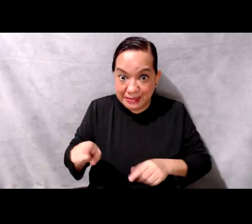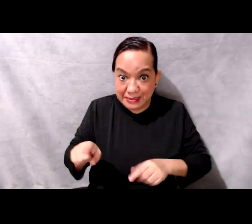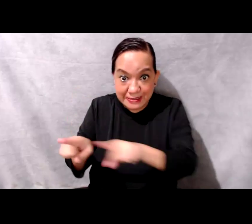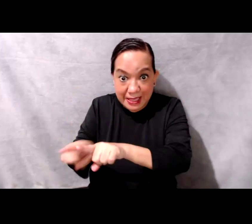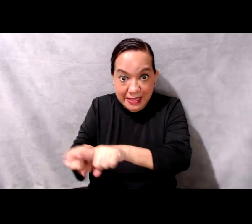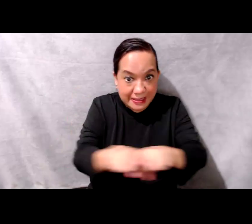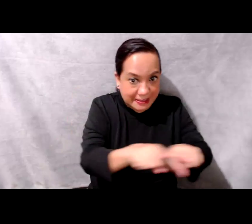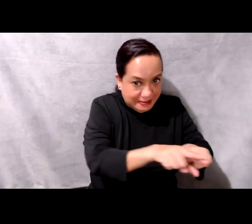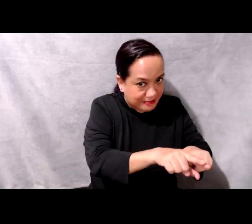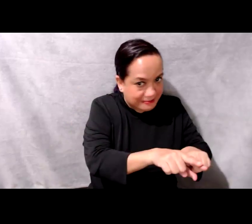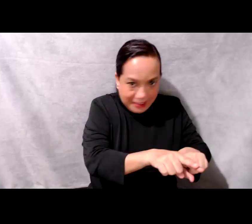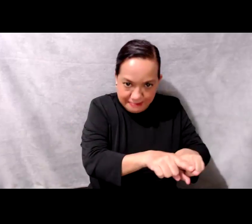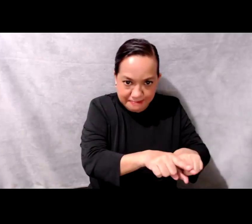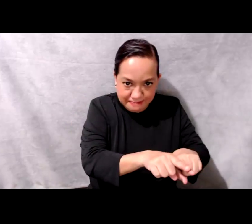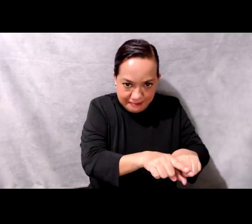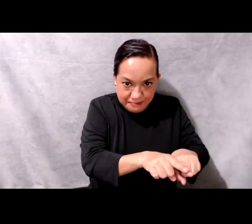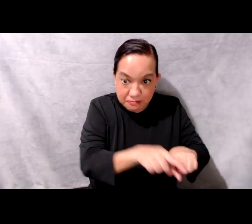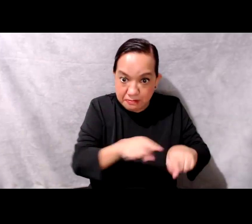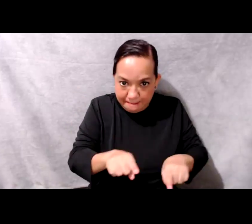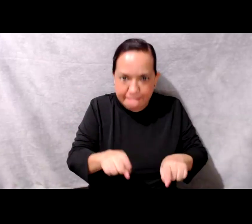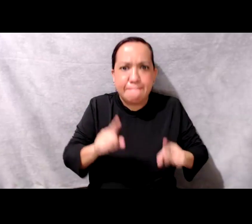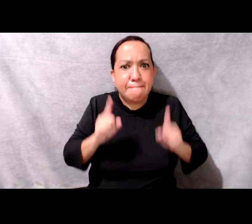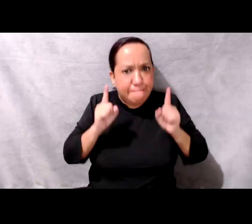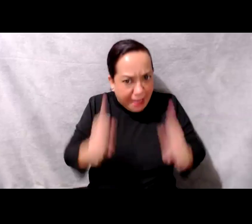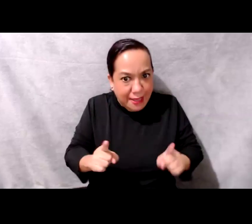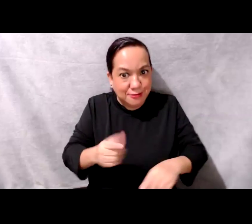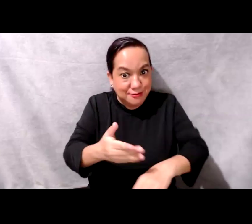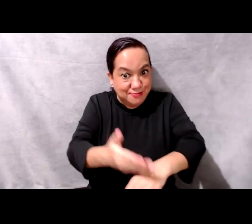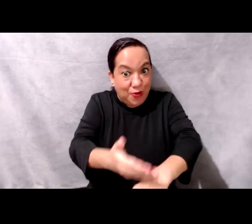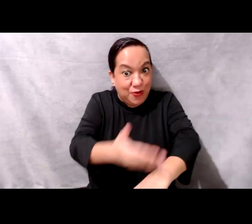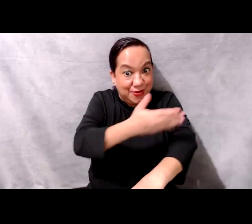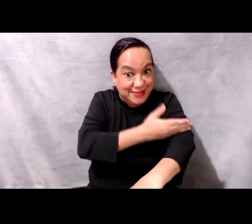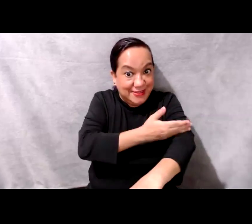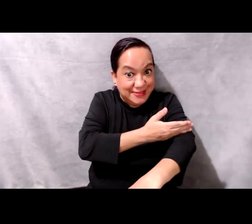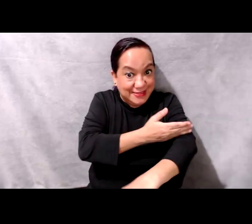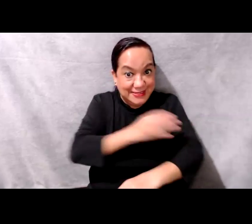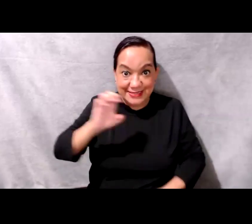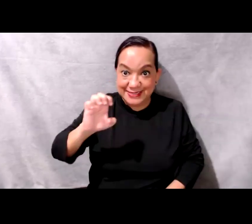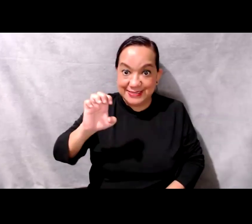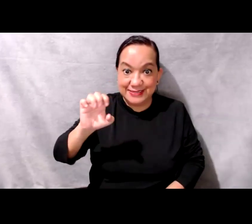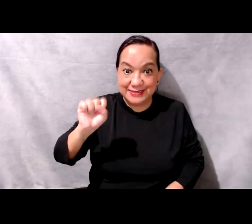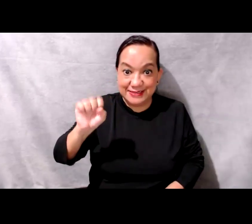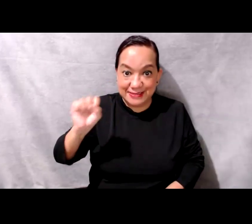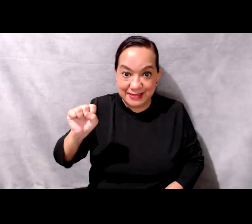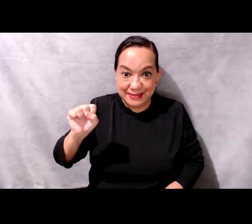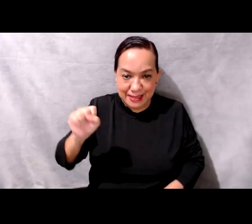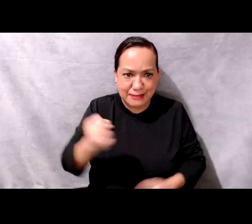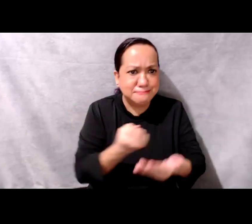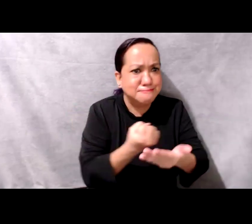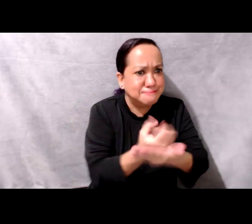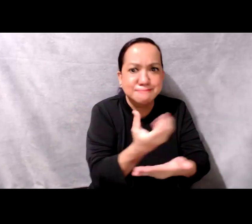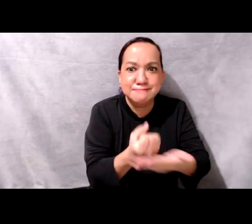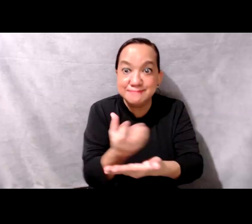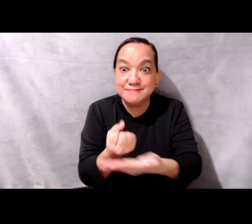ESS, a new ESS that focuses on disclosure of the accountability mechanism as part of meaningful consultation. We've also included